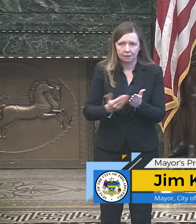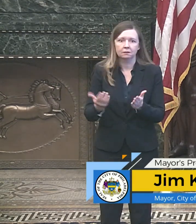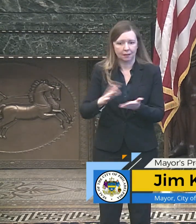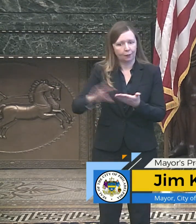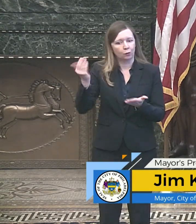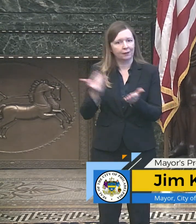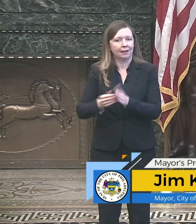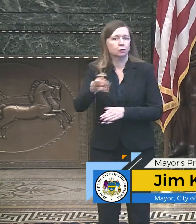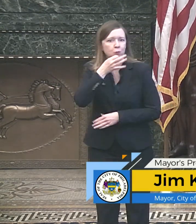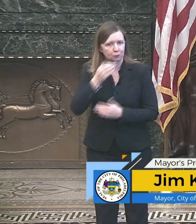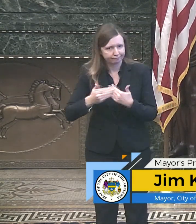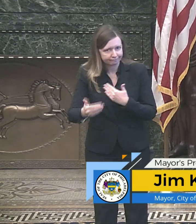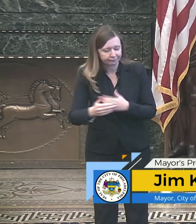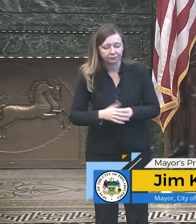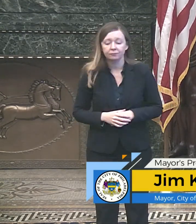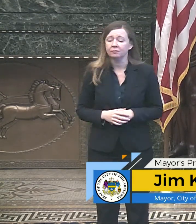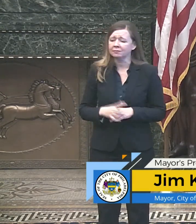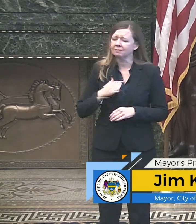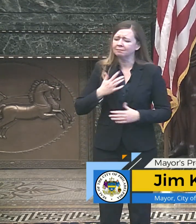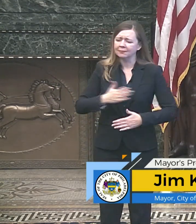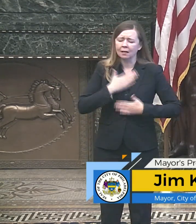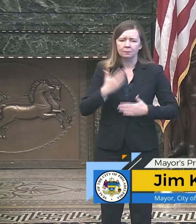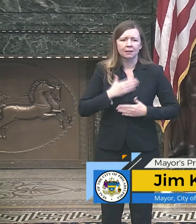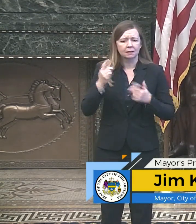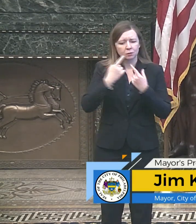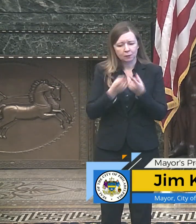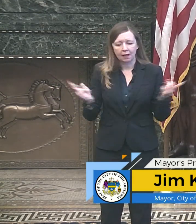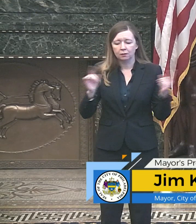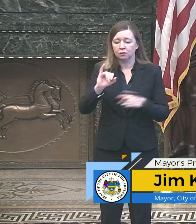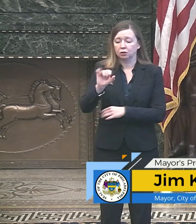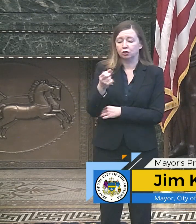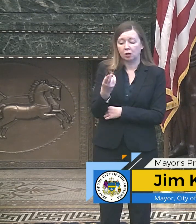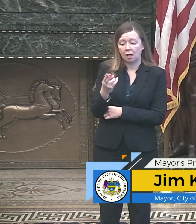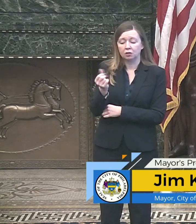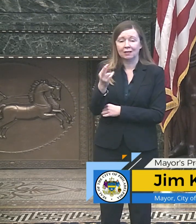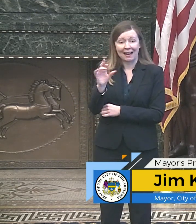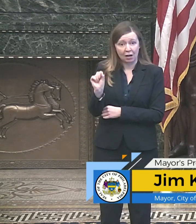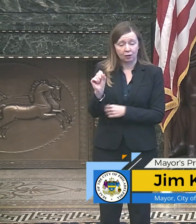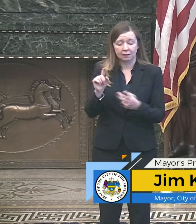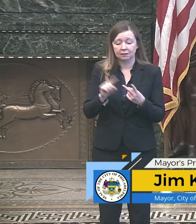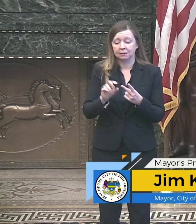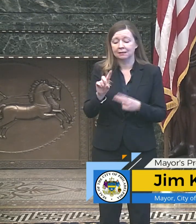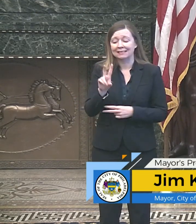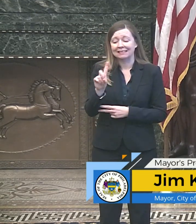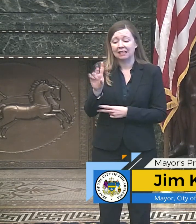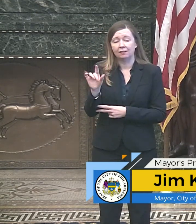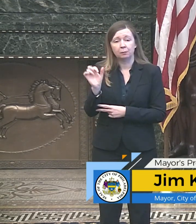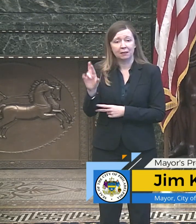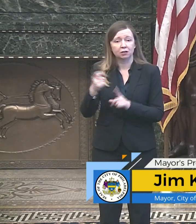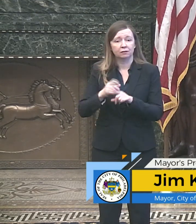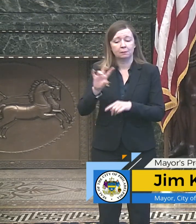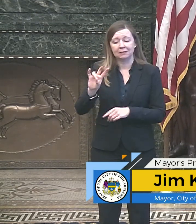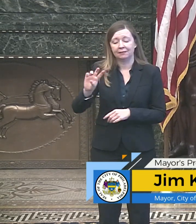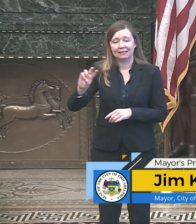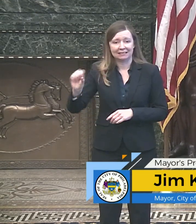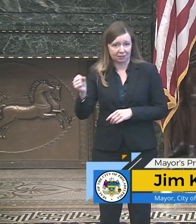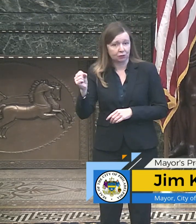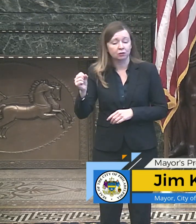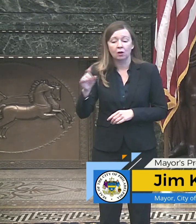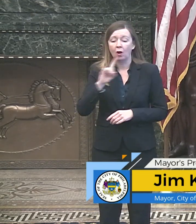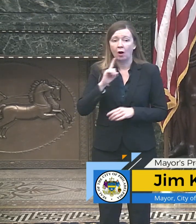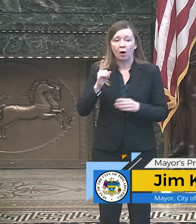I'm also very pleased to announce that Josh Harris and David Blitzer of the Philadelphia 76ers organization